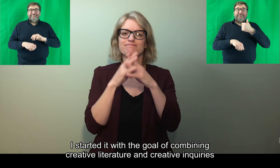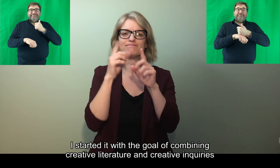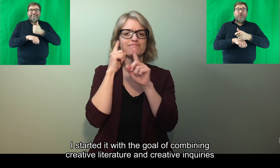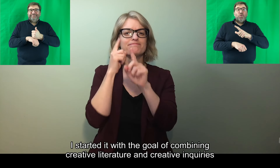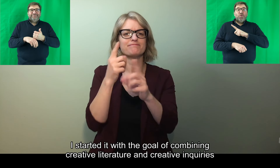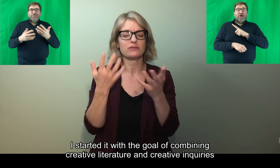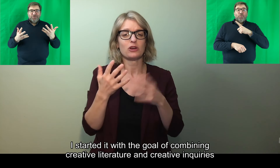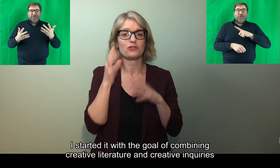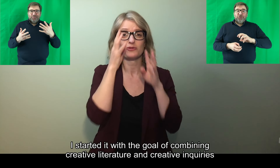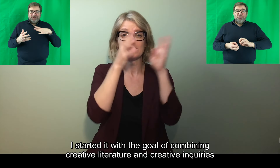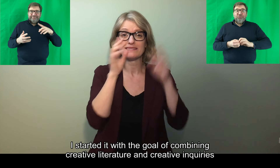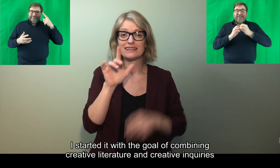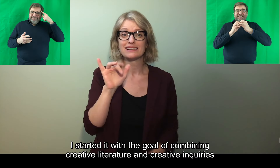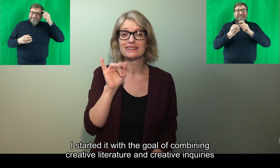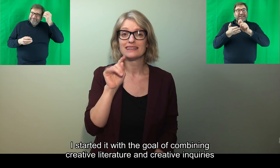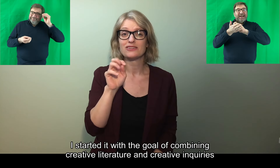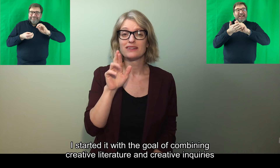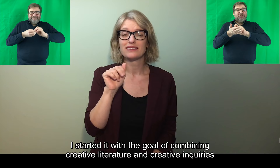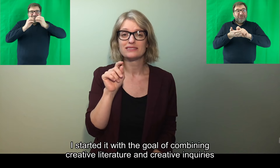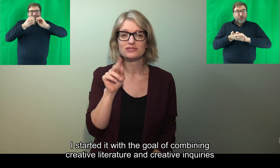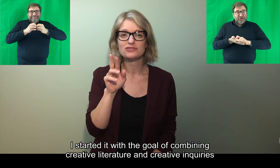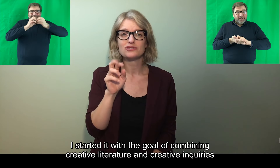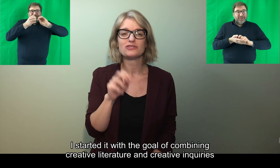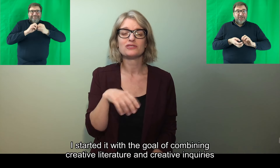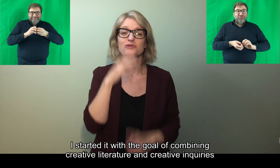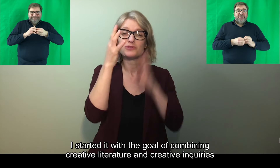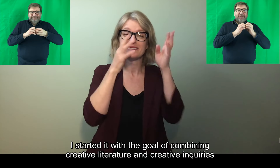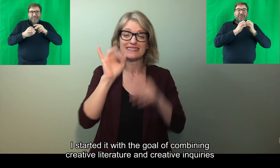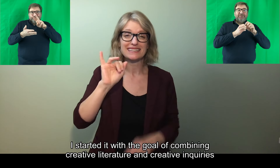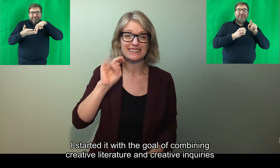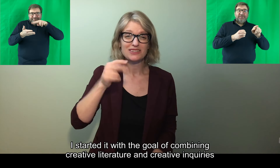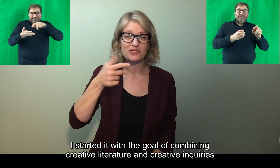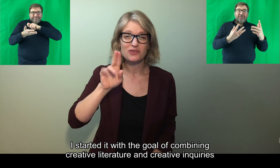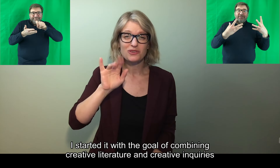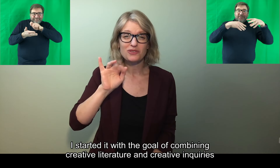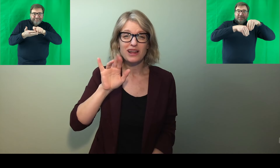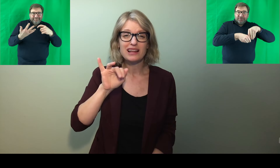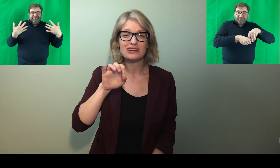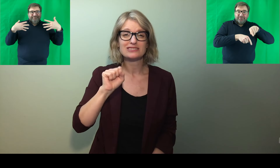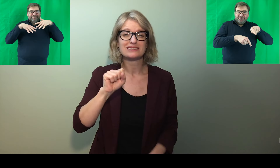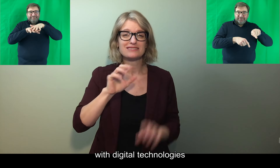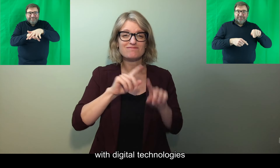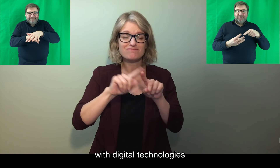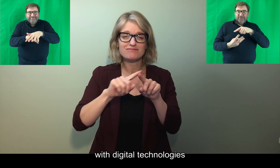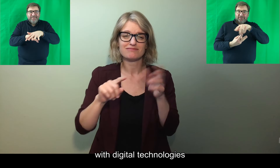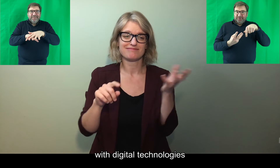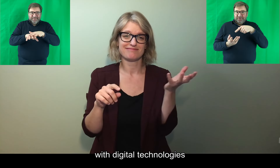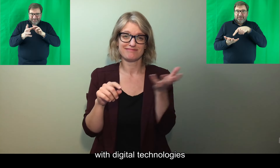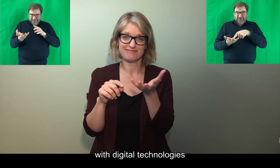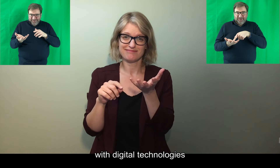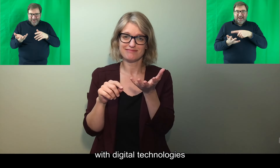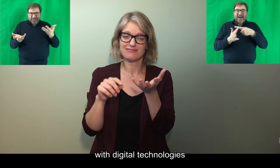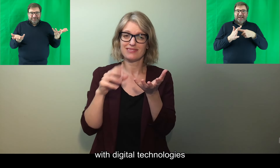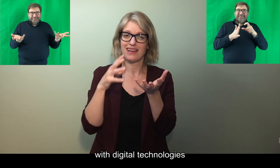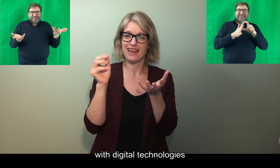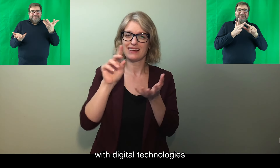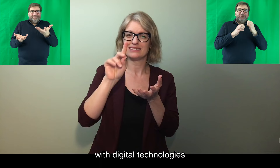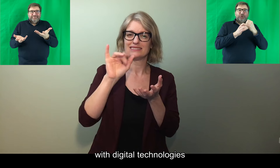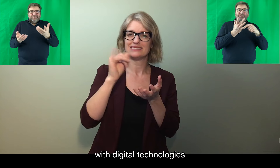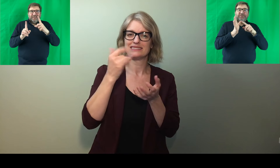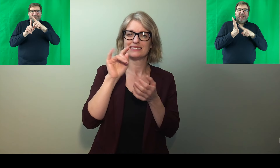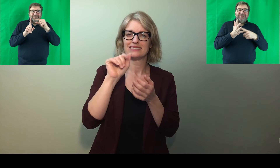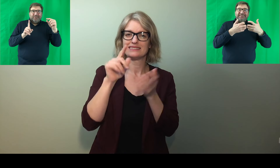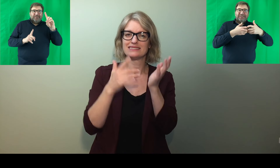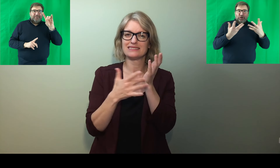I started it with the goal of combining creative literature and creative inquiries with digital